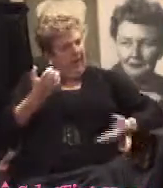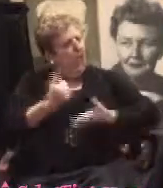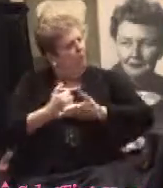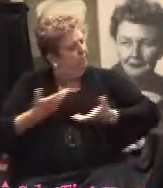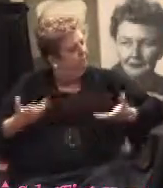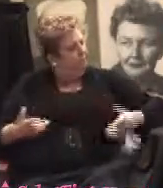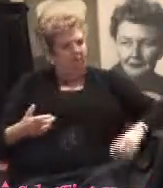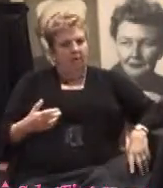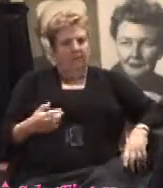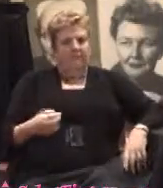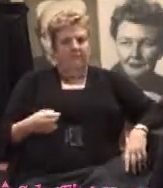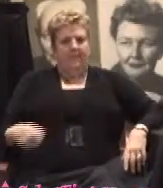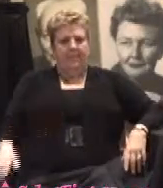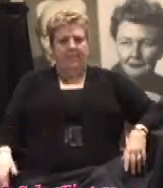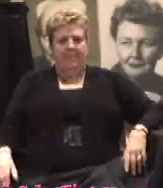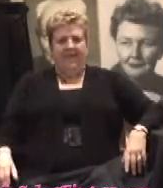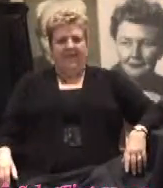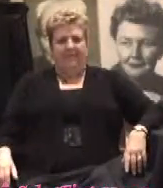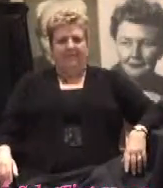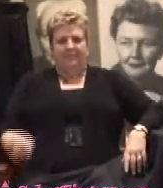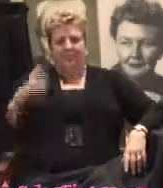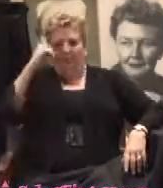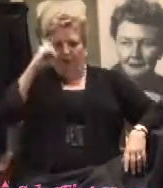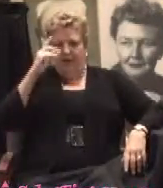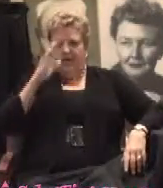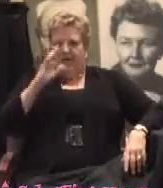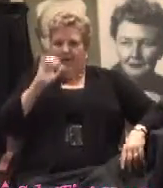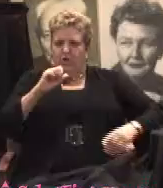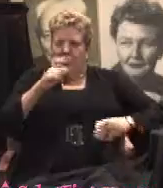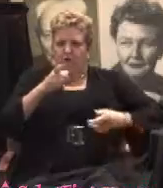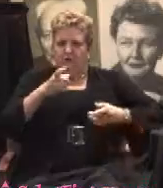I thought he'd given him enough information that he could give me sort of concierge service.